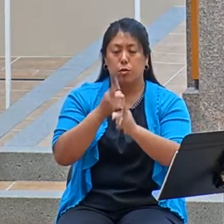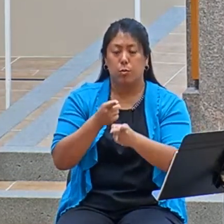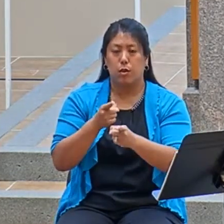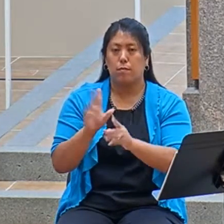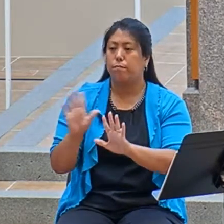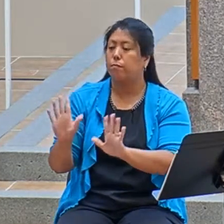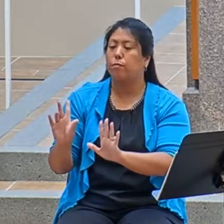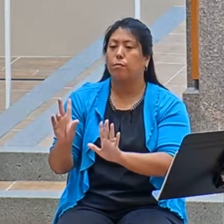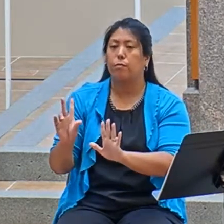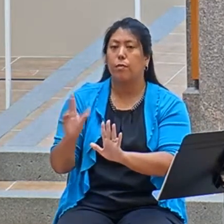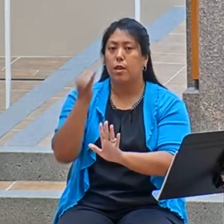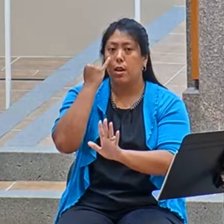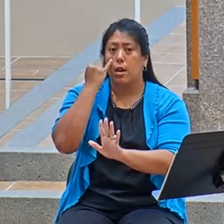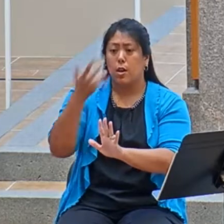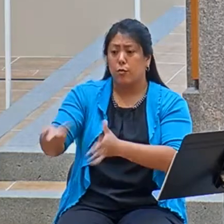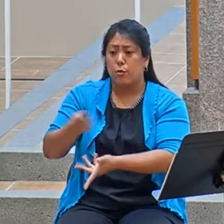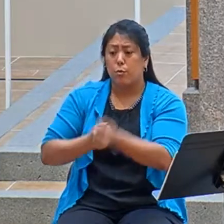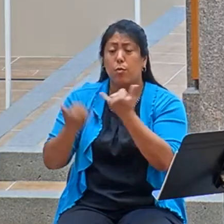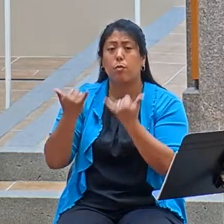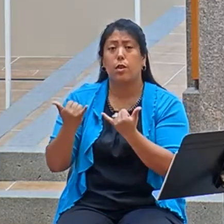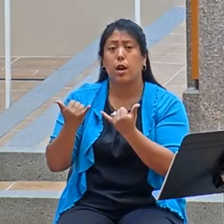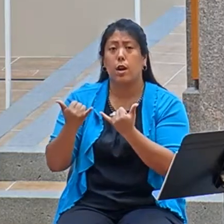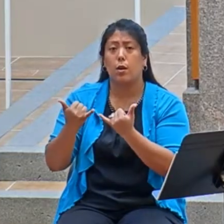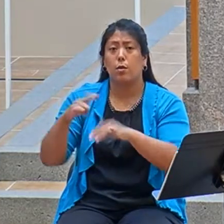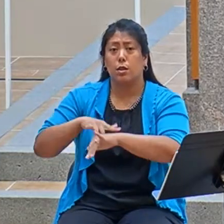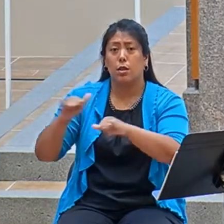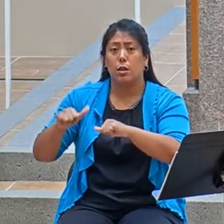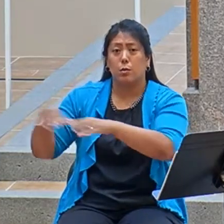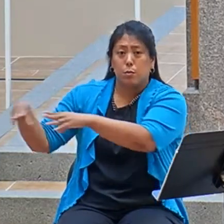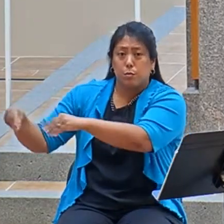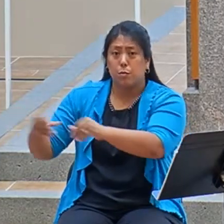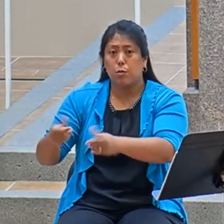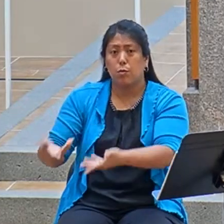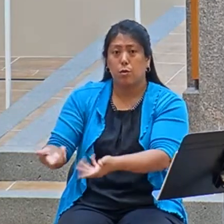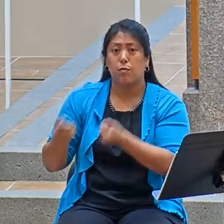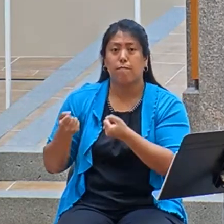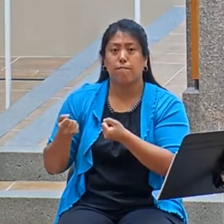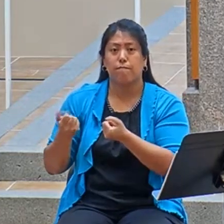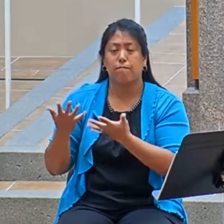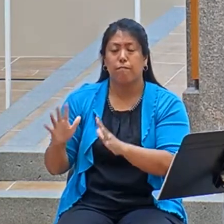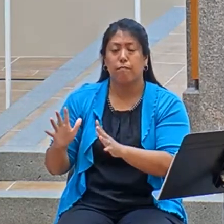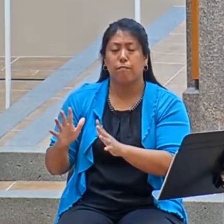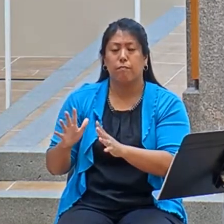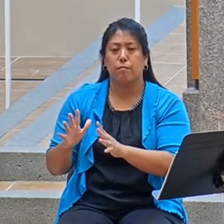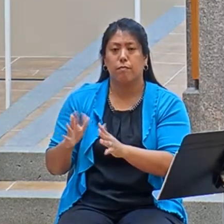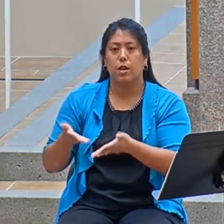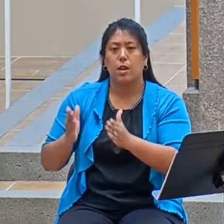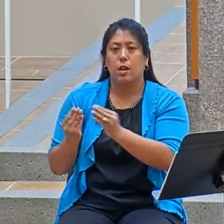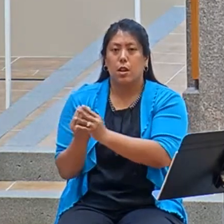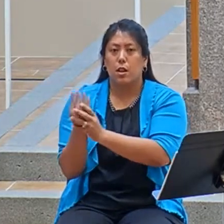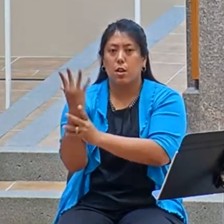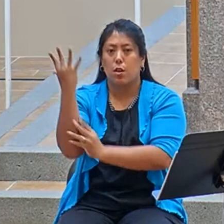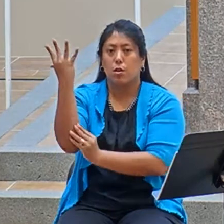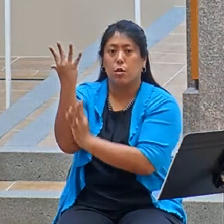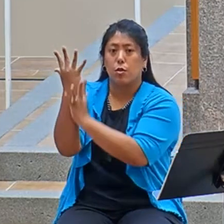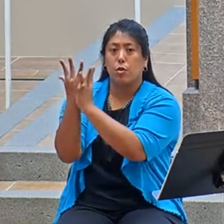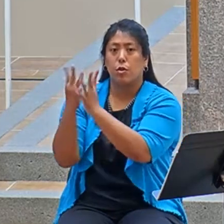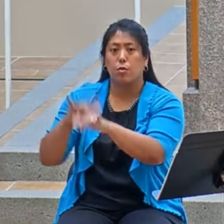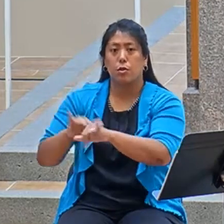'No, if you pull up the weeds, you might uproot the wheat along with them. Let them grow together until